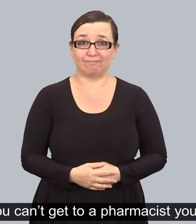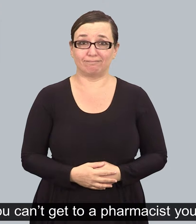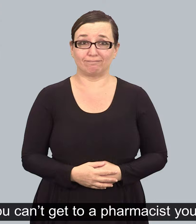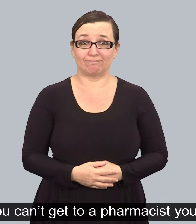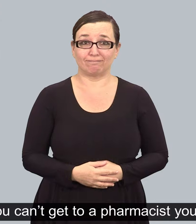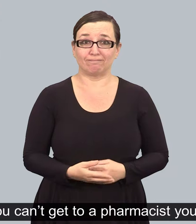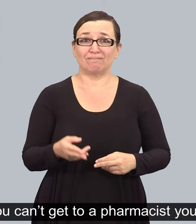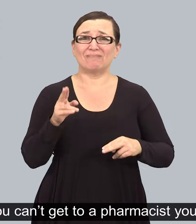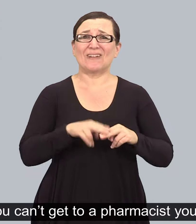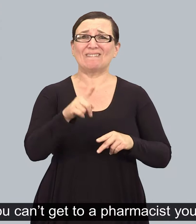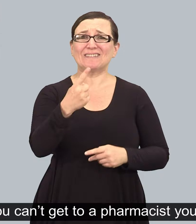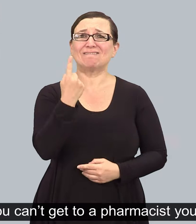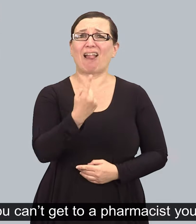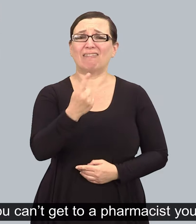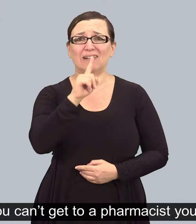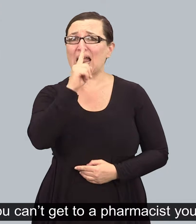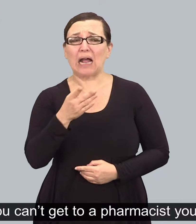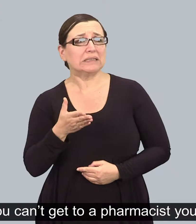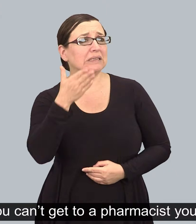If you can't get to a pharmacist yourself,